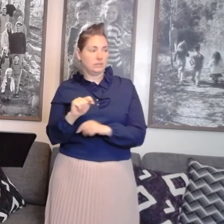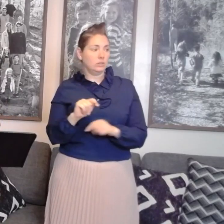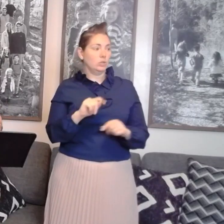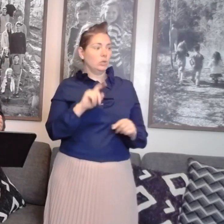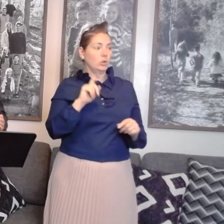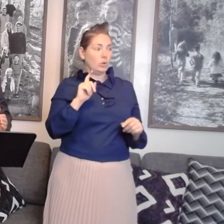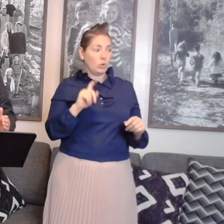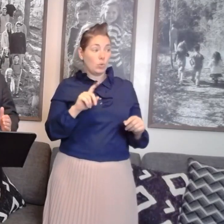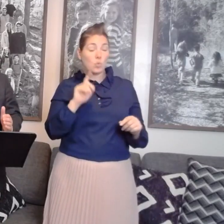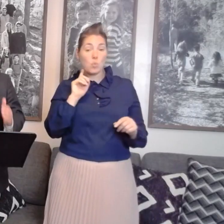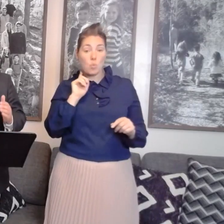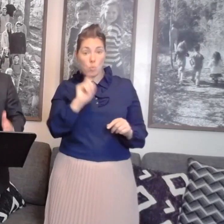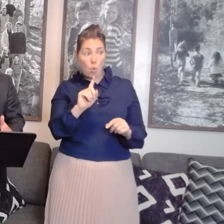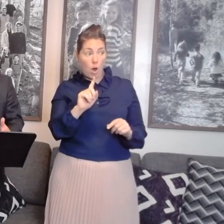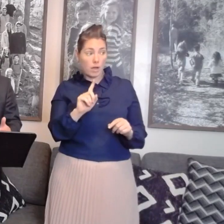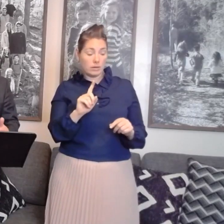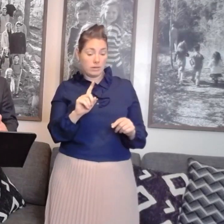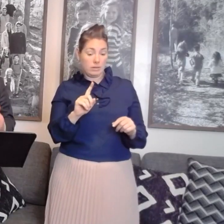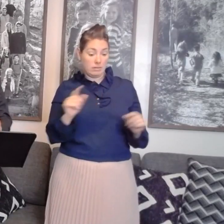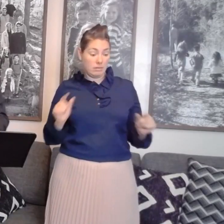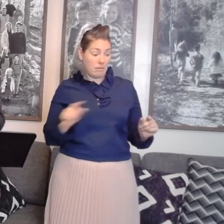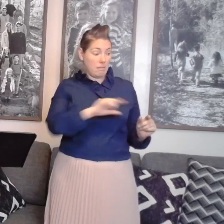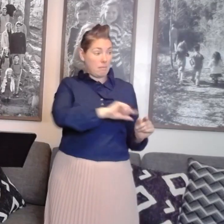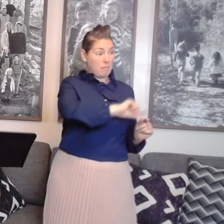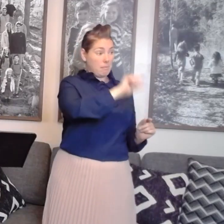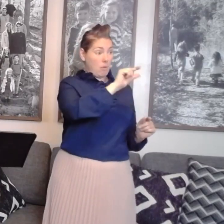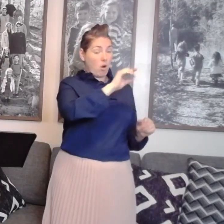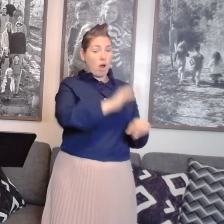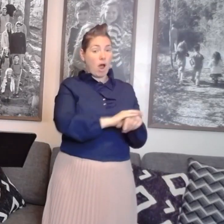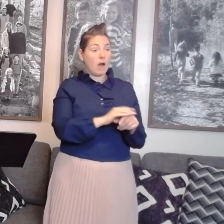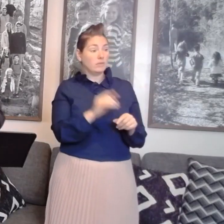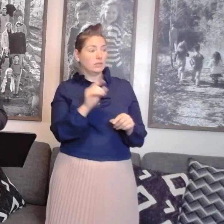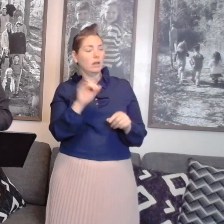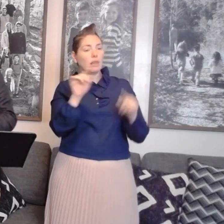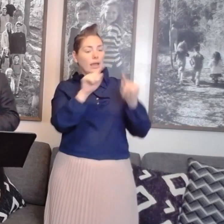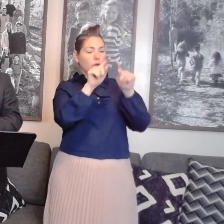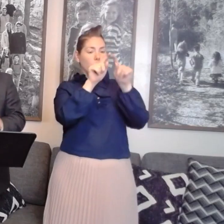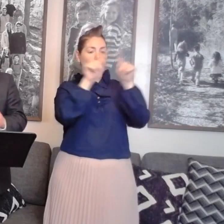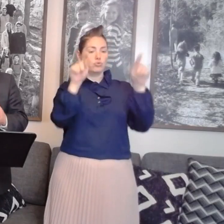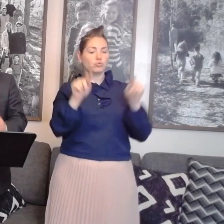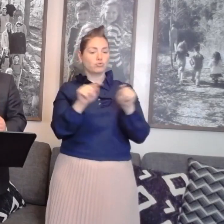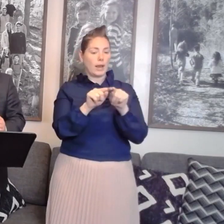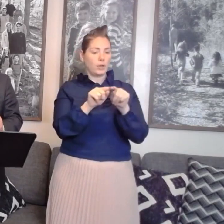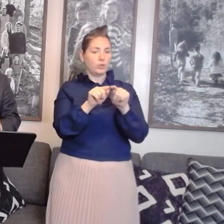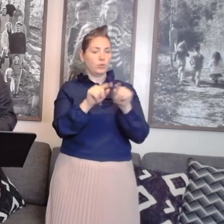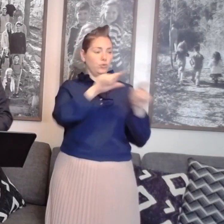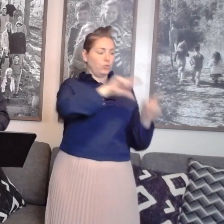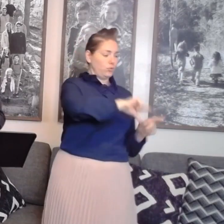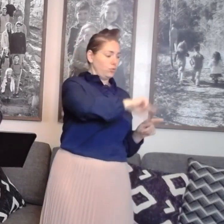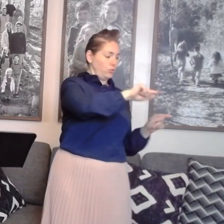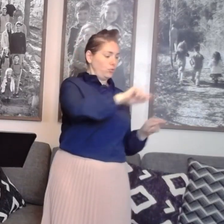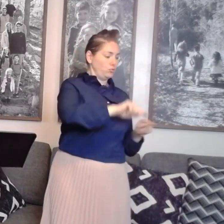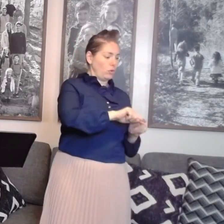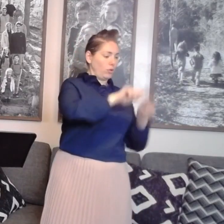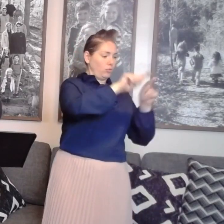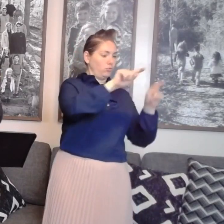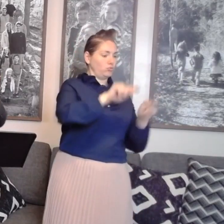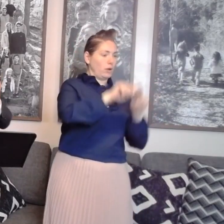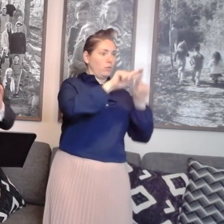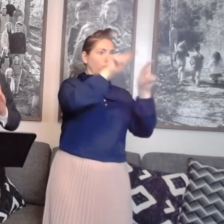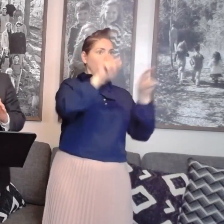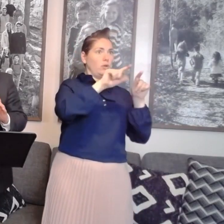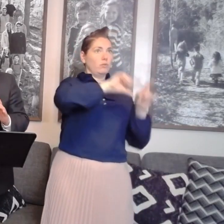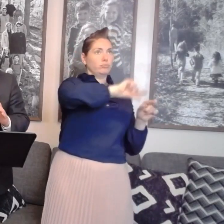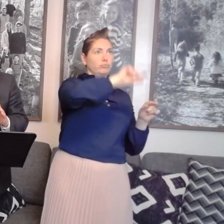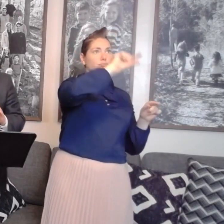of triangular steel on another section of triangular steel until only the arch